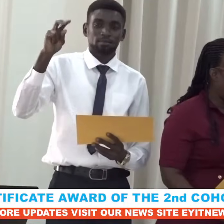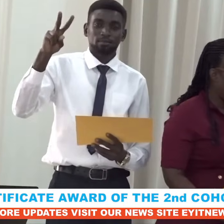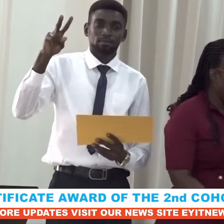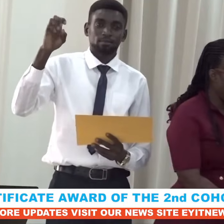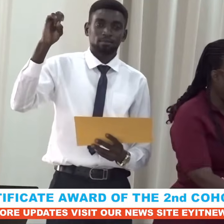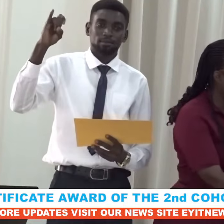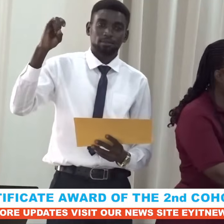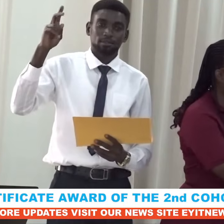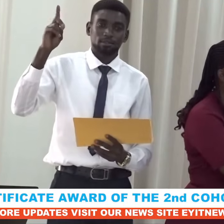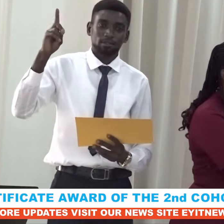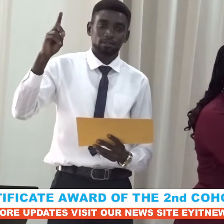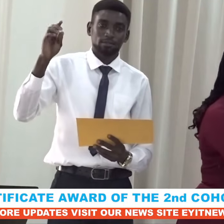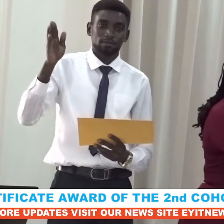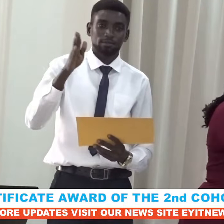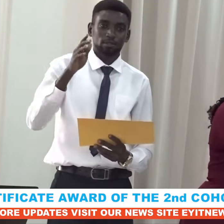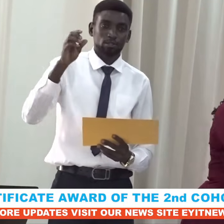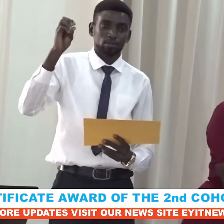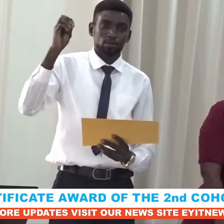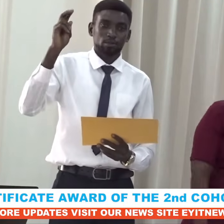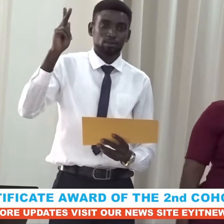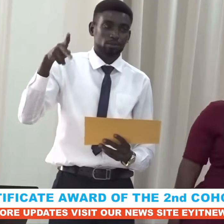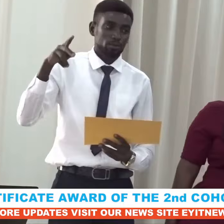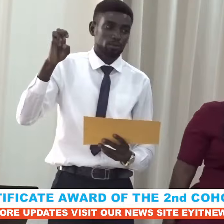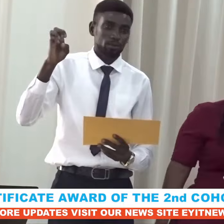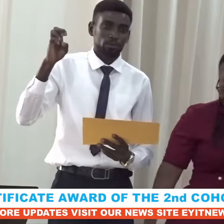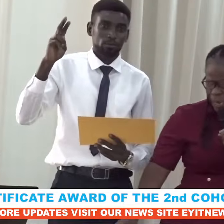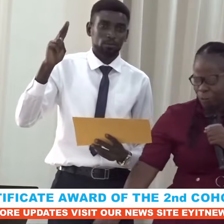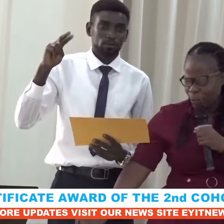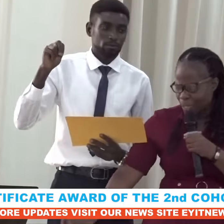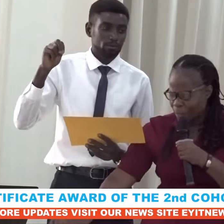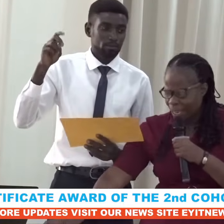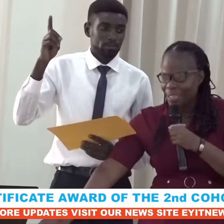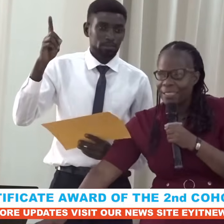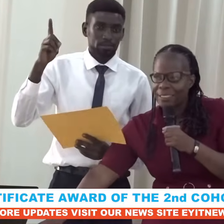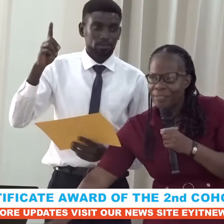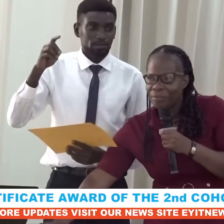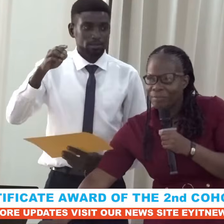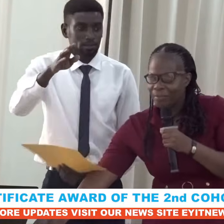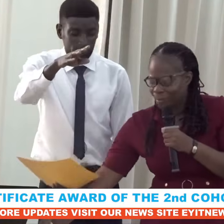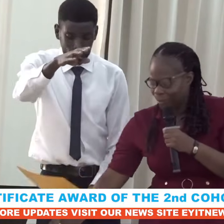And thank you for being smart for this occasion. I see you're all smart. Please clap for yourselves harder.